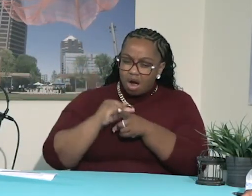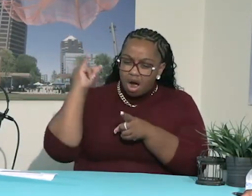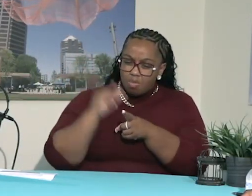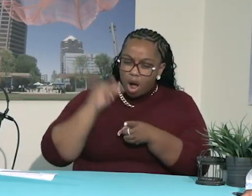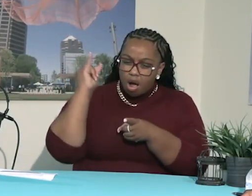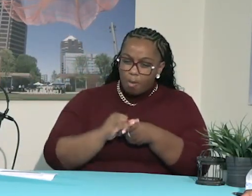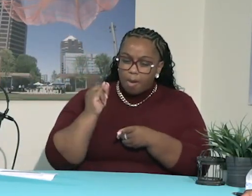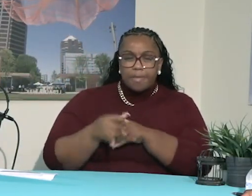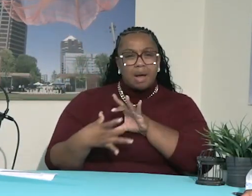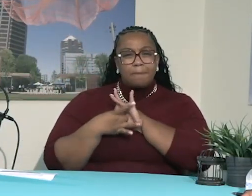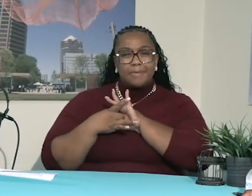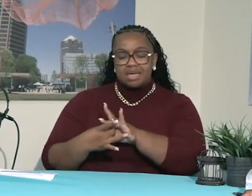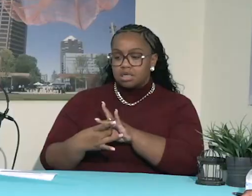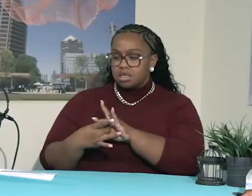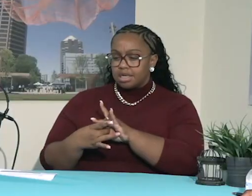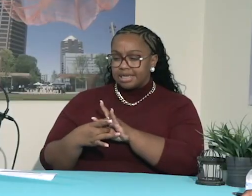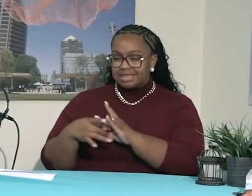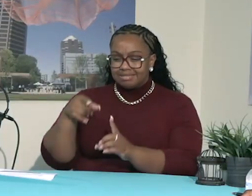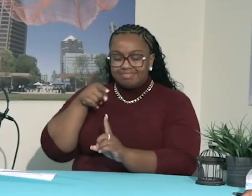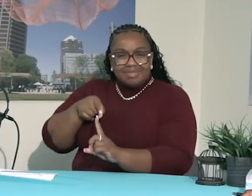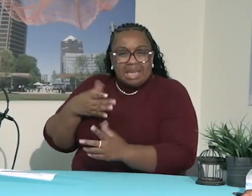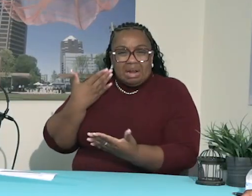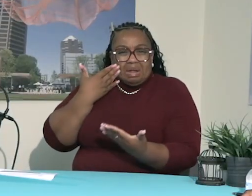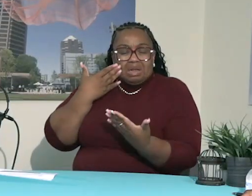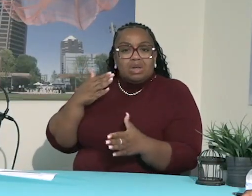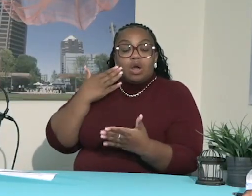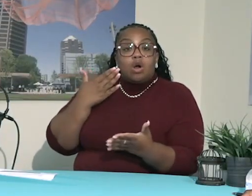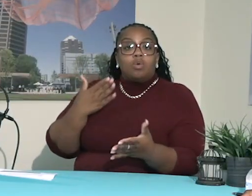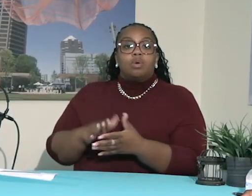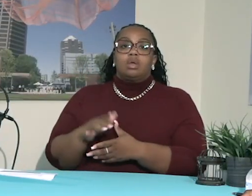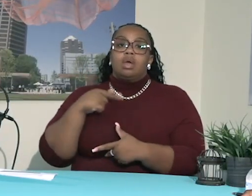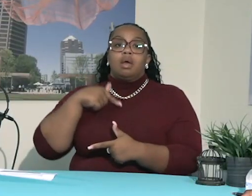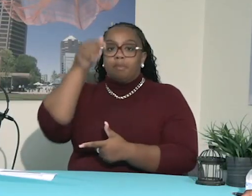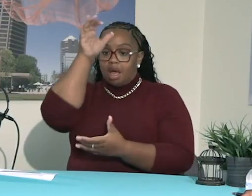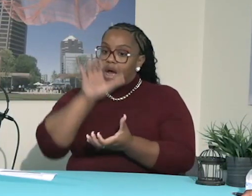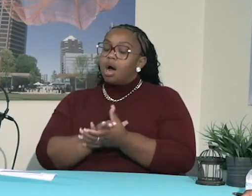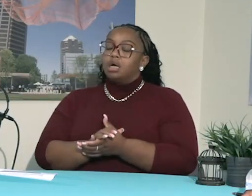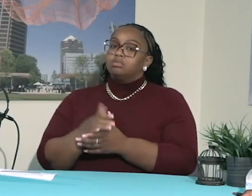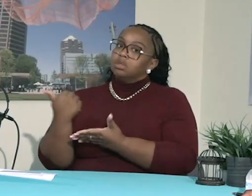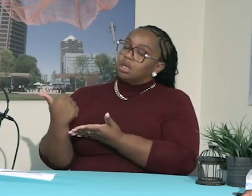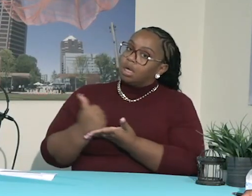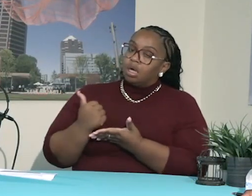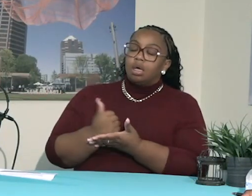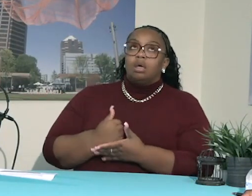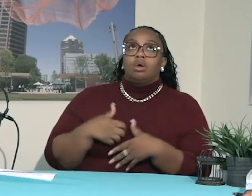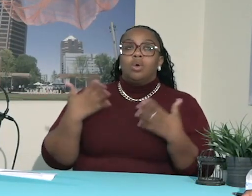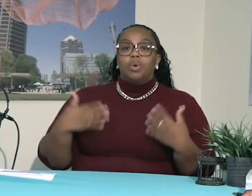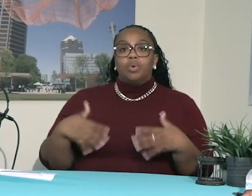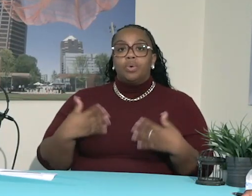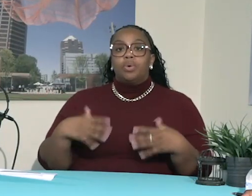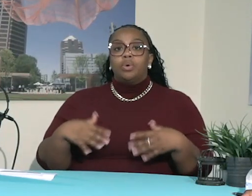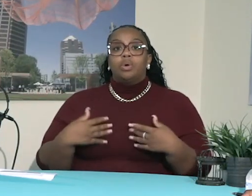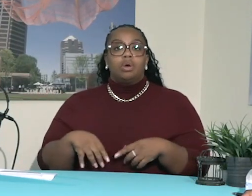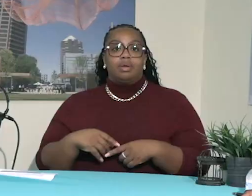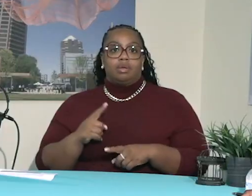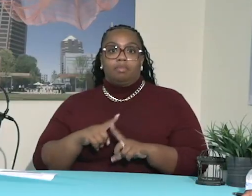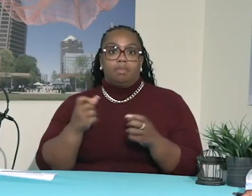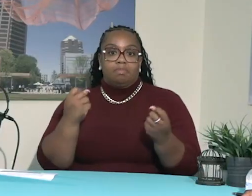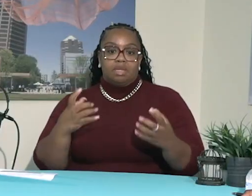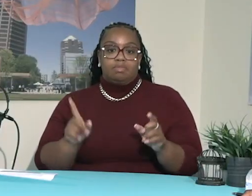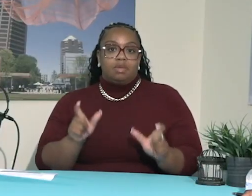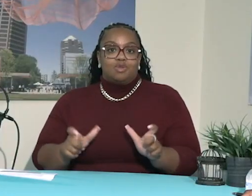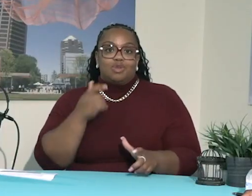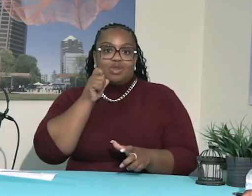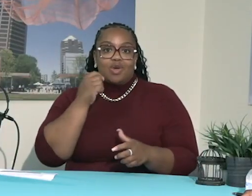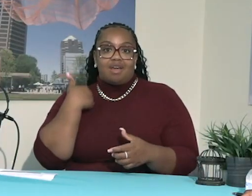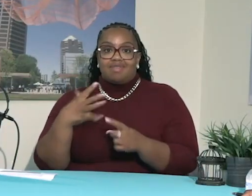make decisions independently, and they should be met where they are, not giving this and it's considered a luxury or an option for you to